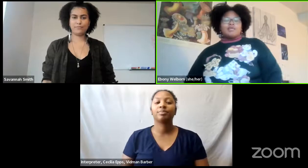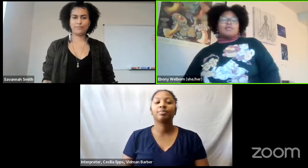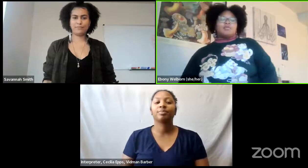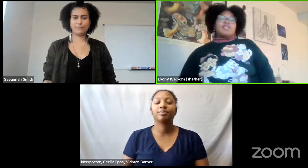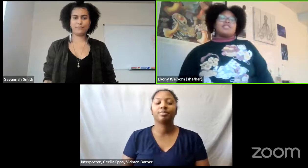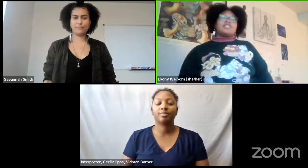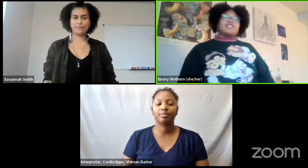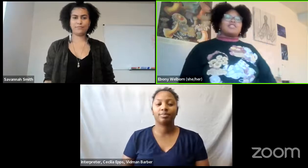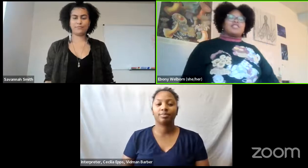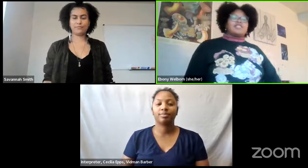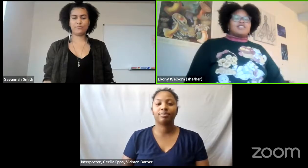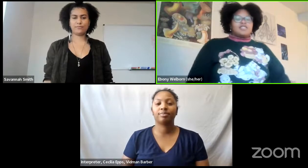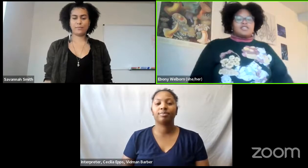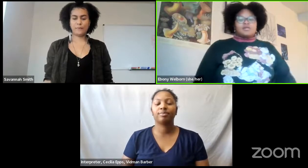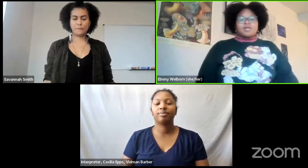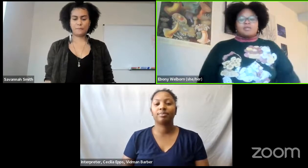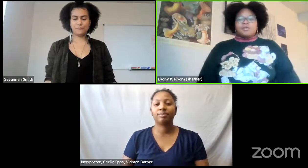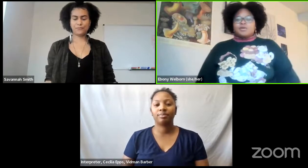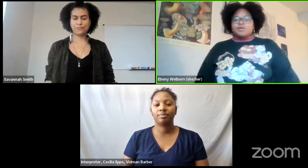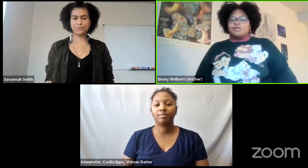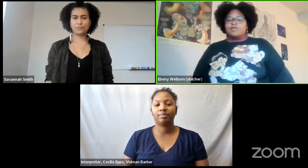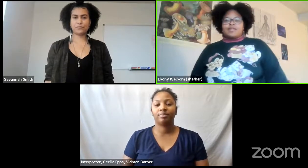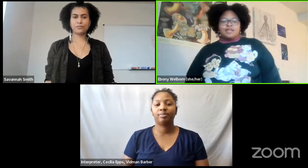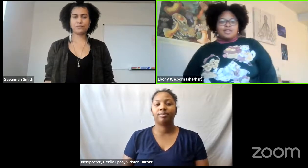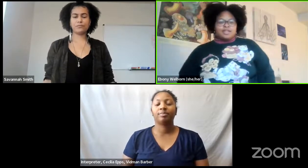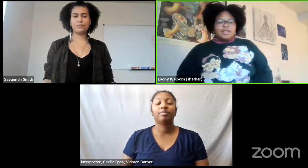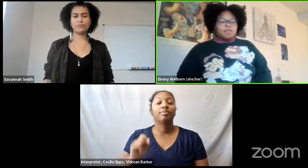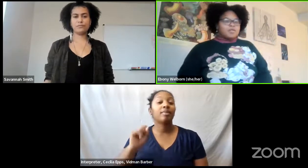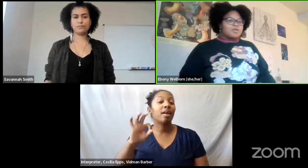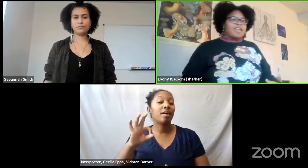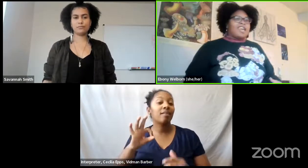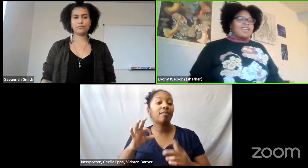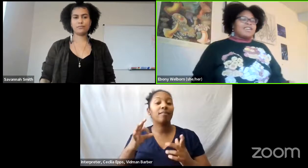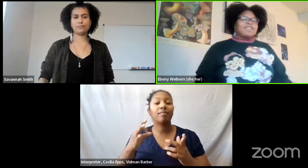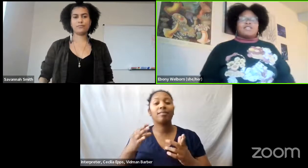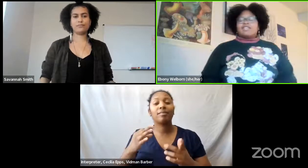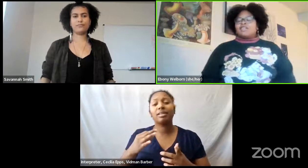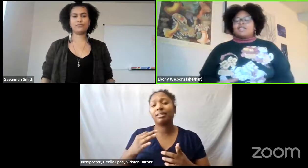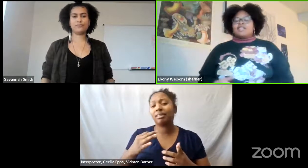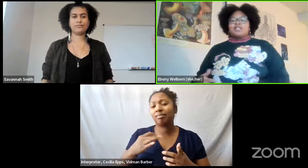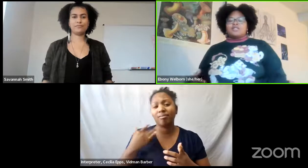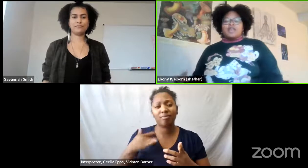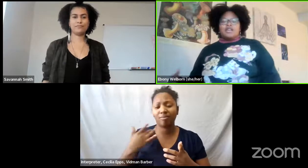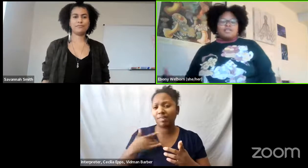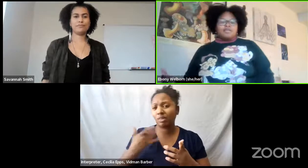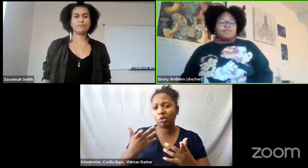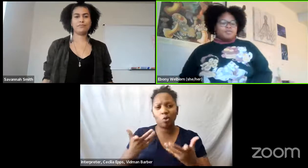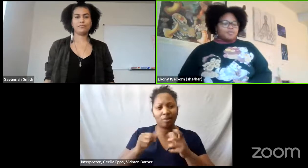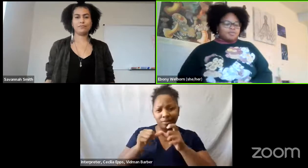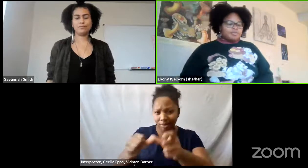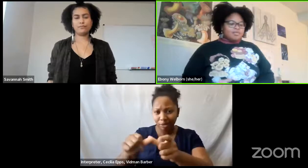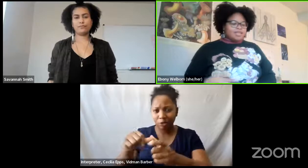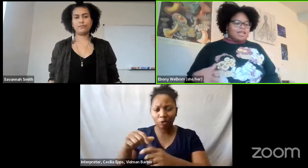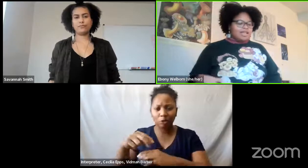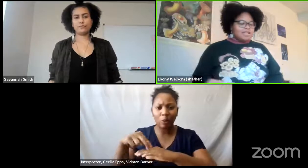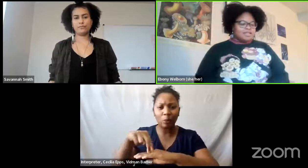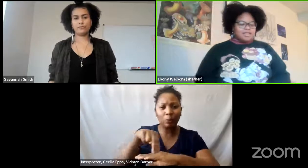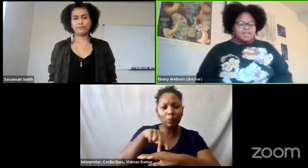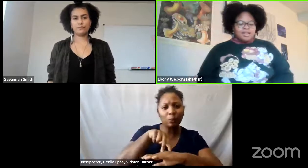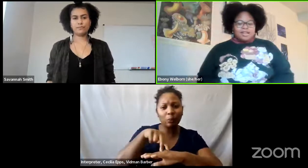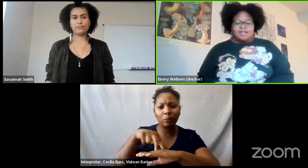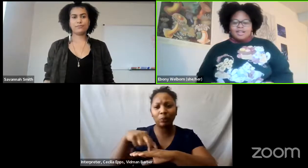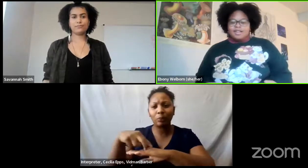You can come to a place of stillness. If you still want to move, I'm a sway, then do that.